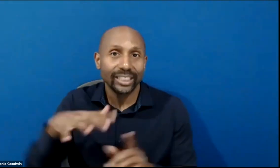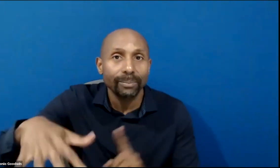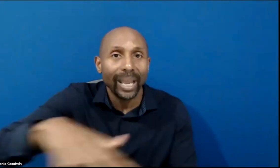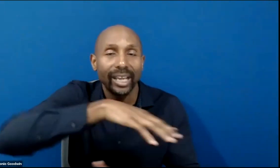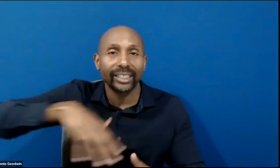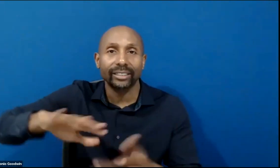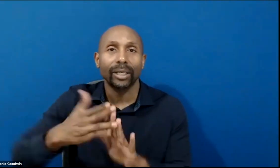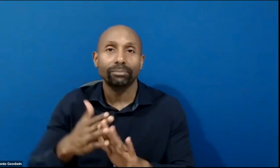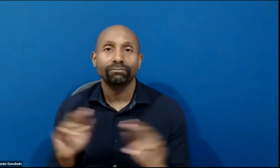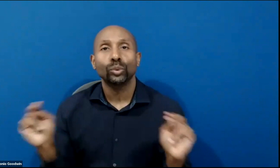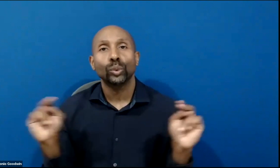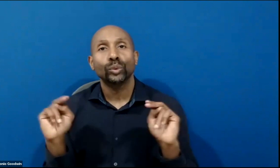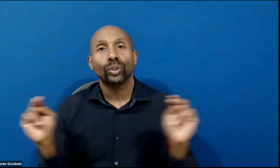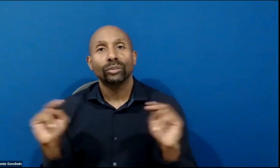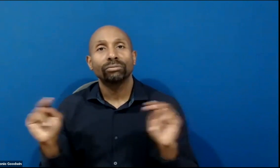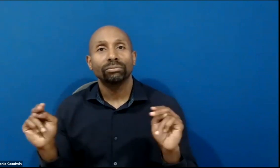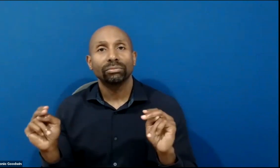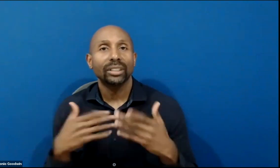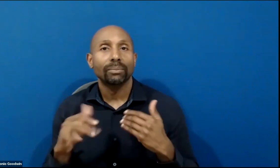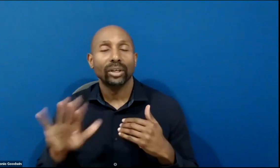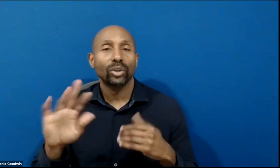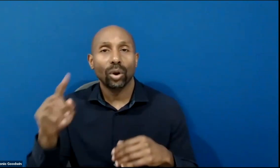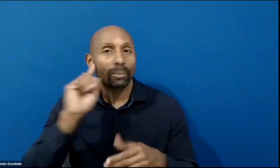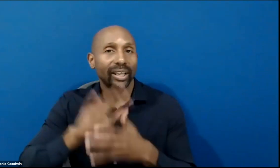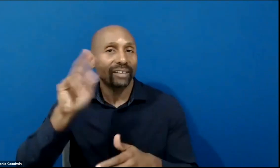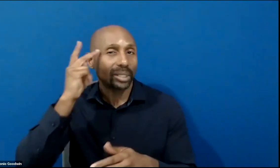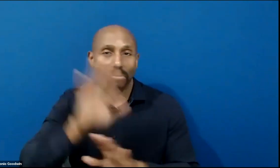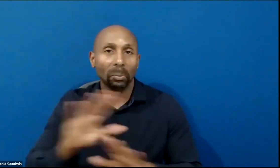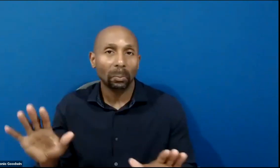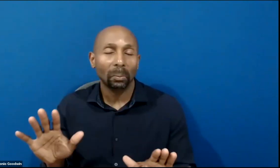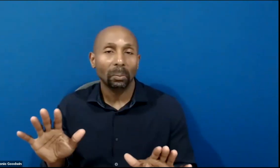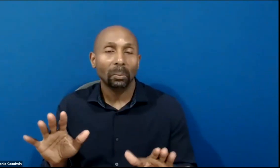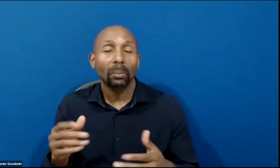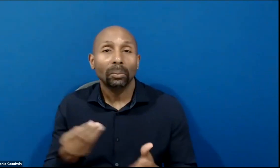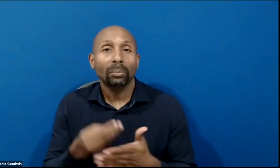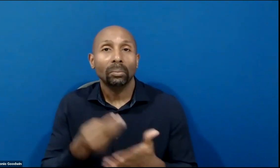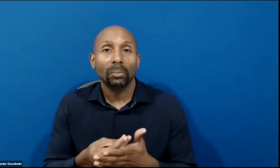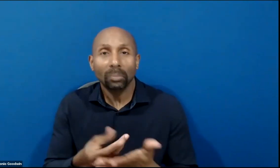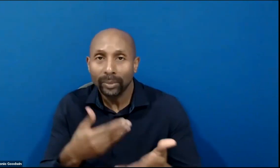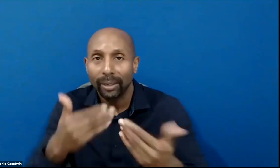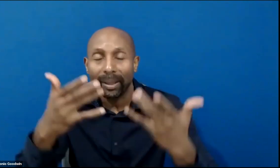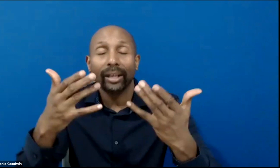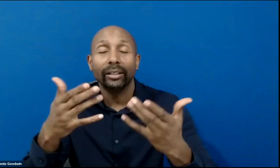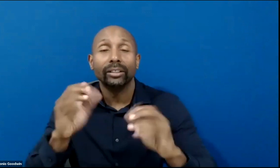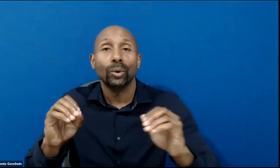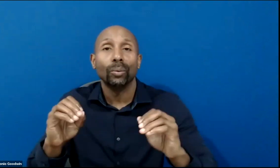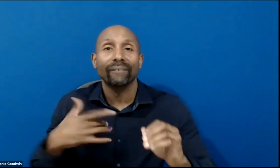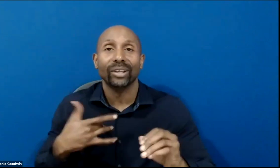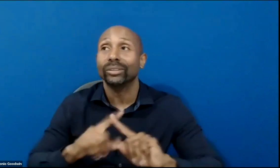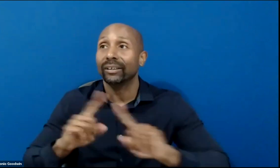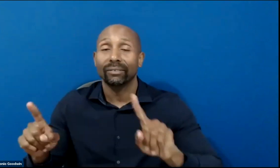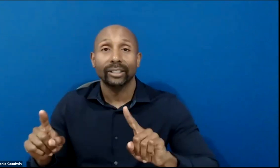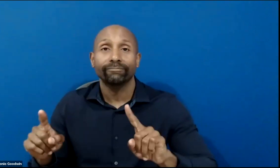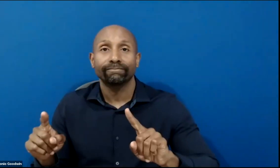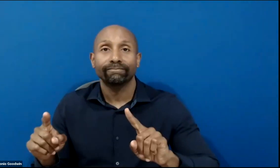that nobody feels anything different but main actor in that scene.